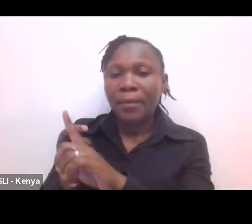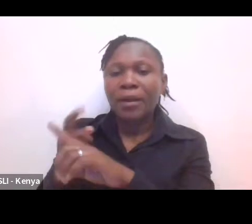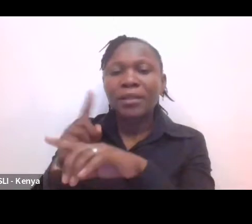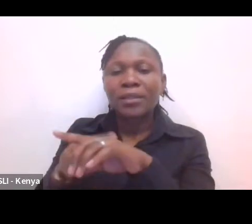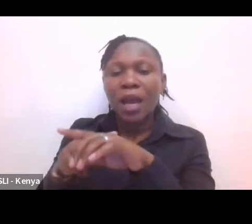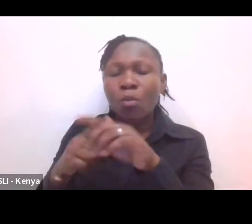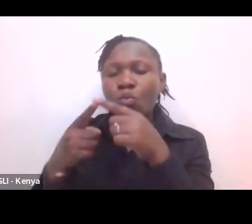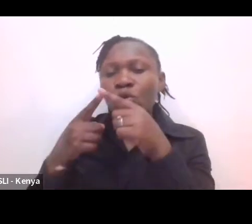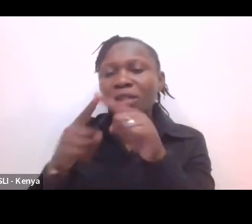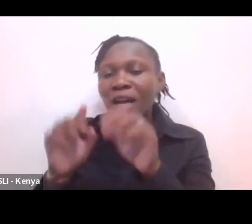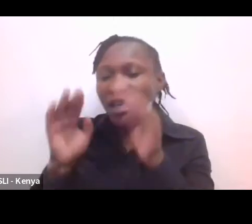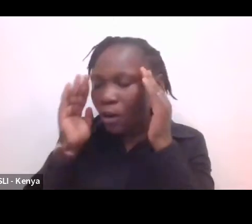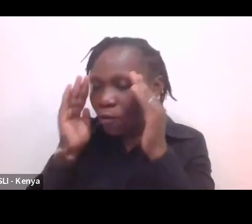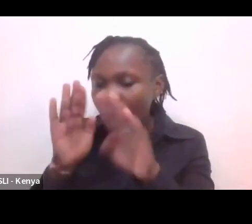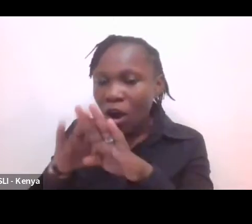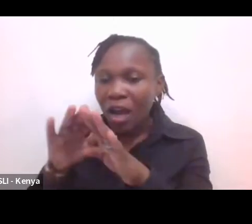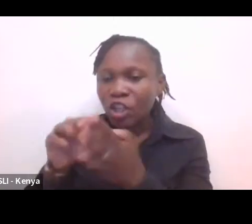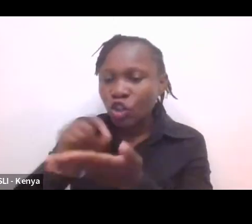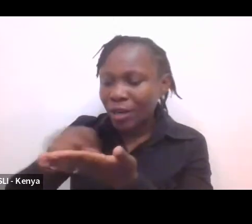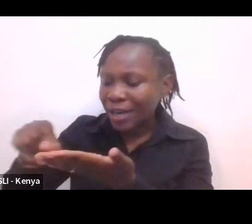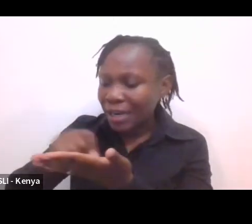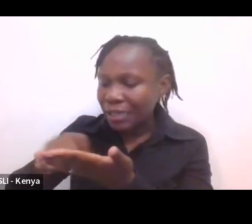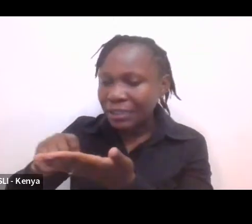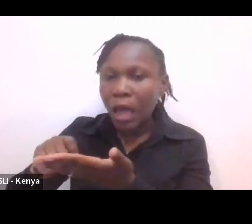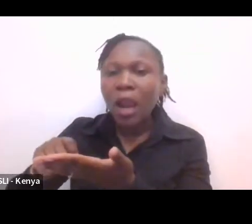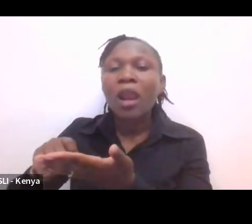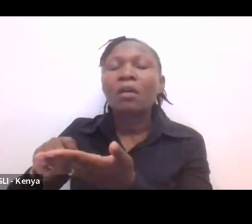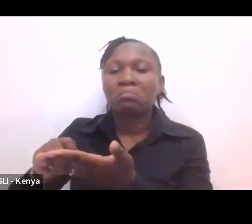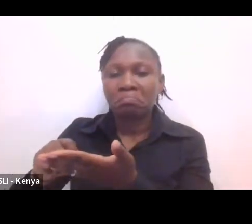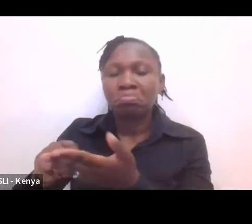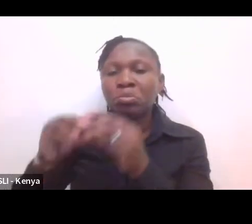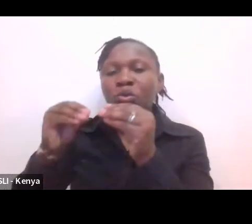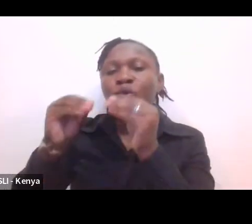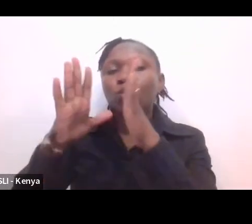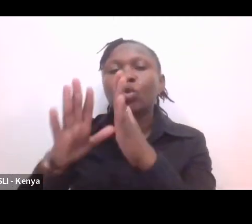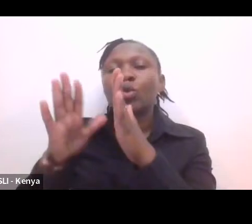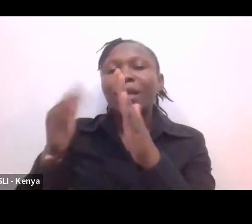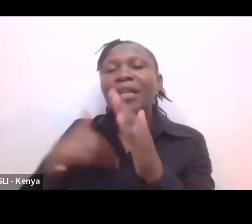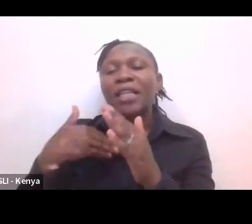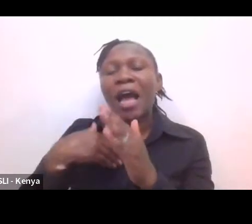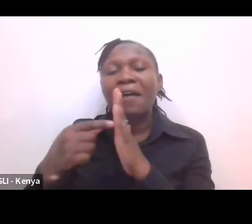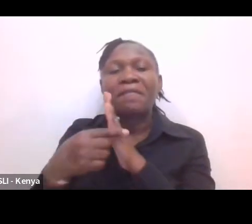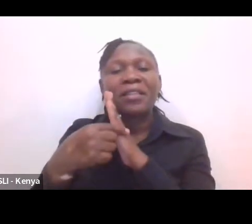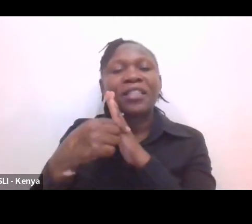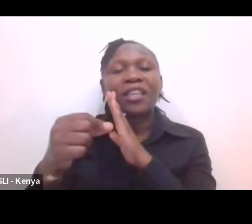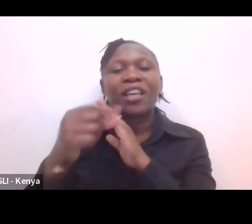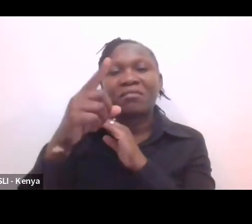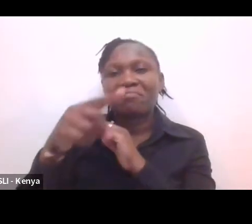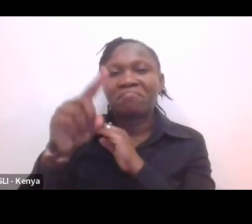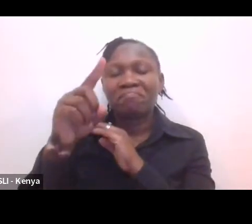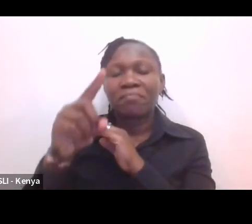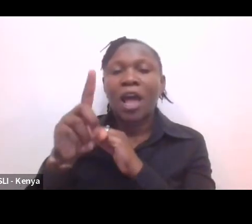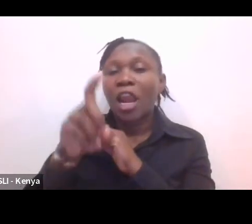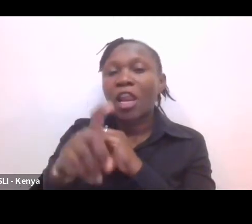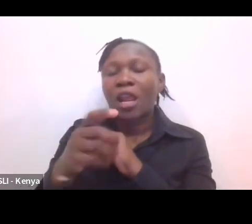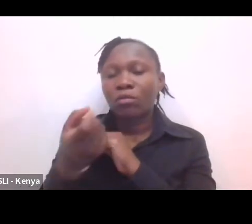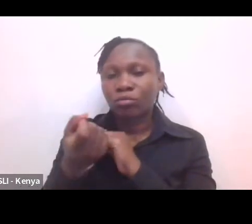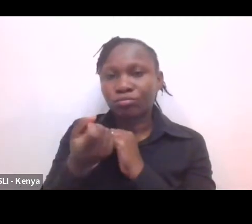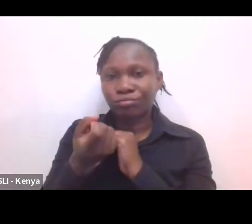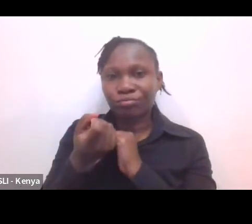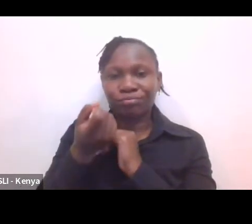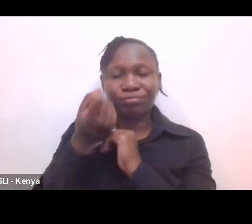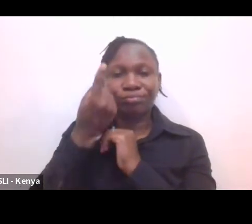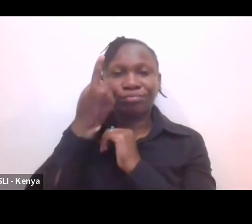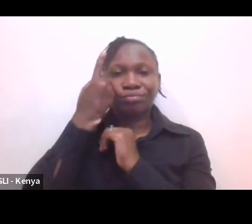set texts. By then, the students had the skills they needed to breeze through the curriculum content with an